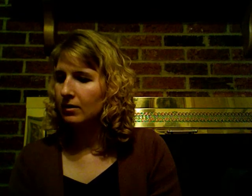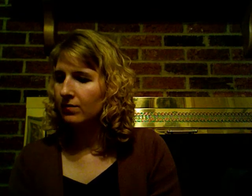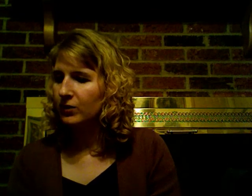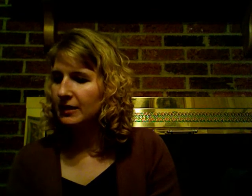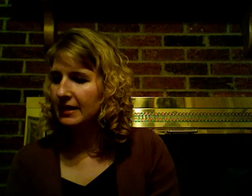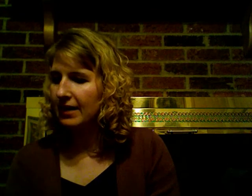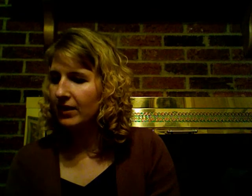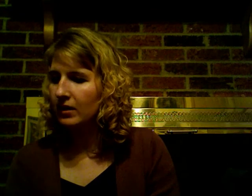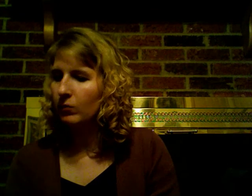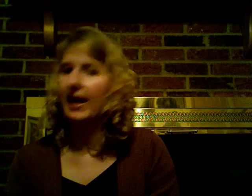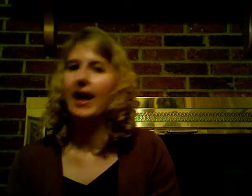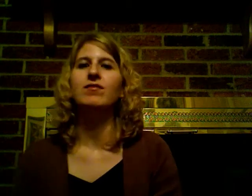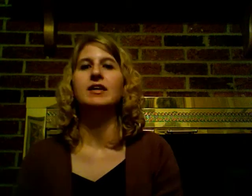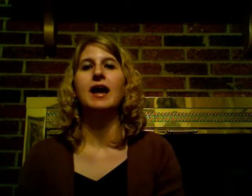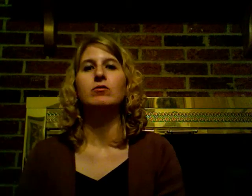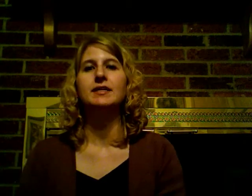for 7, we have an accountant.